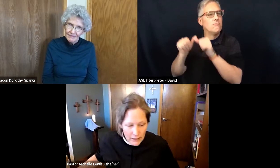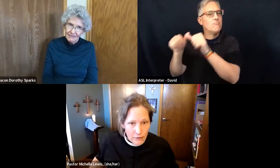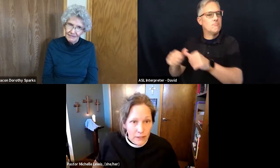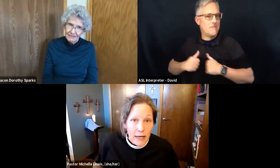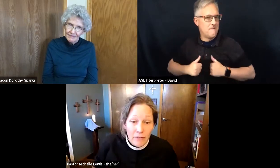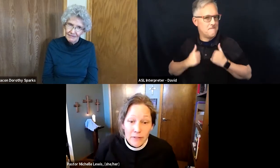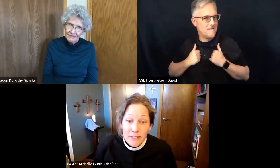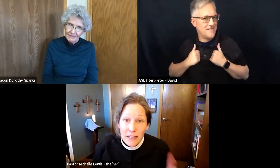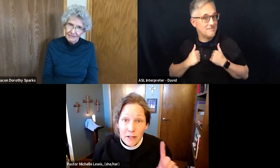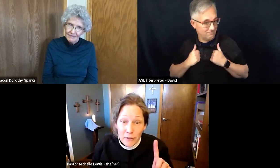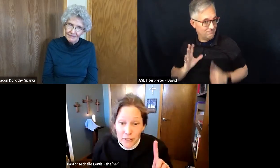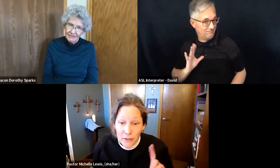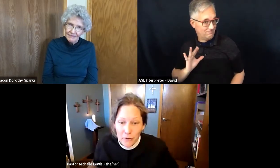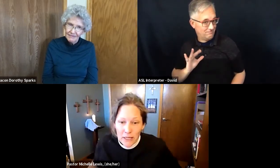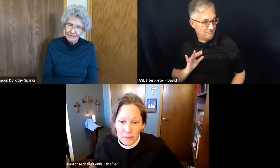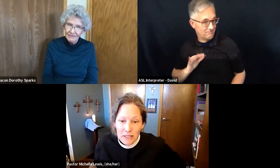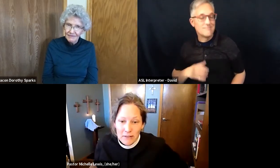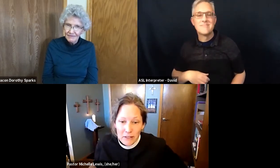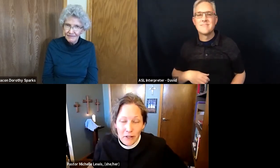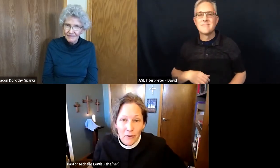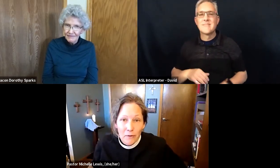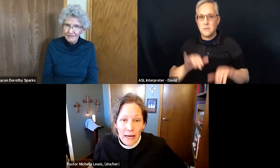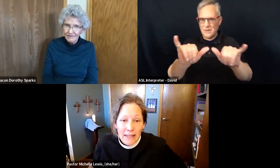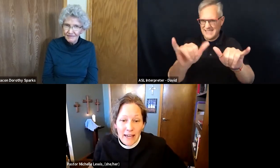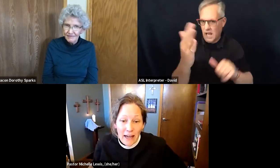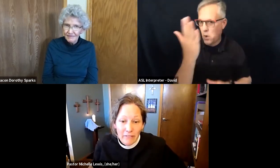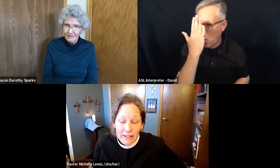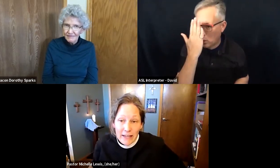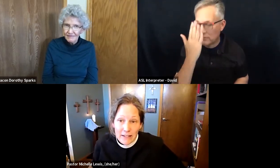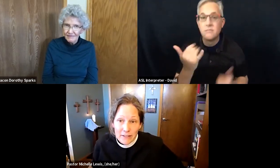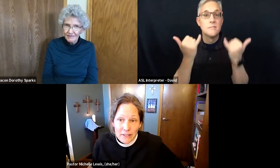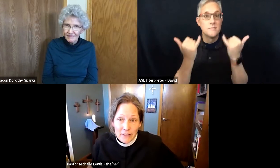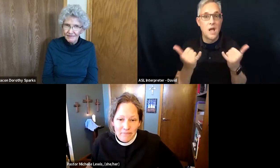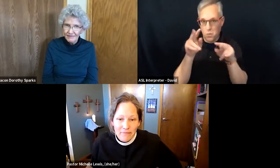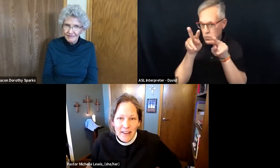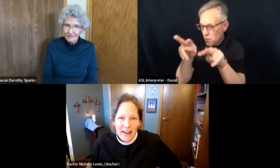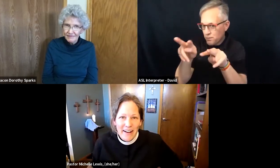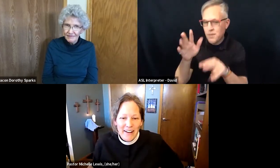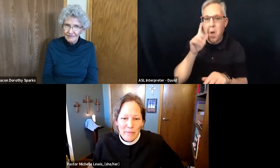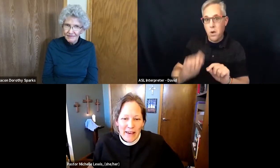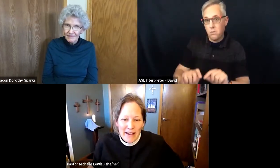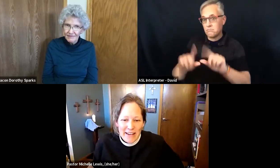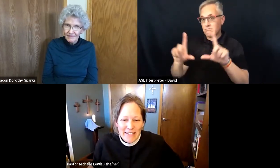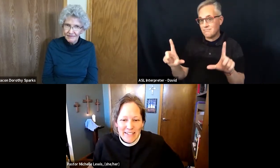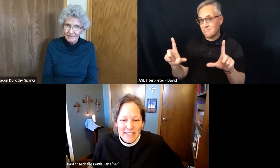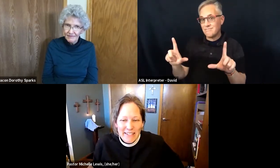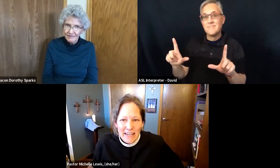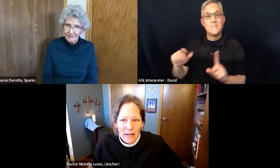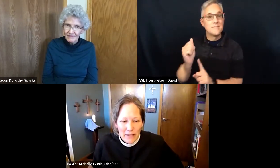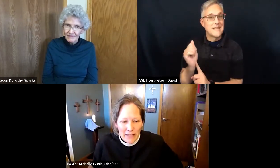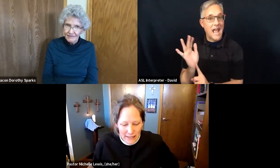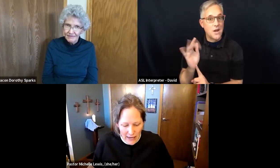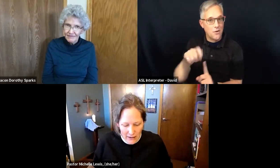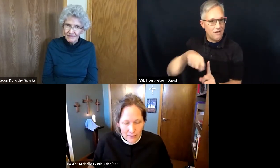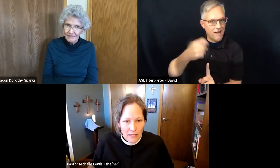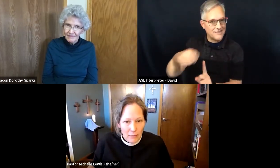All right, so I'm going to have you stay close to your screens because I'm going to go light the Advent candles. And today